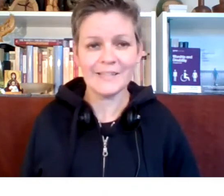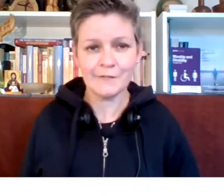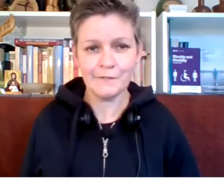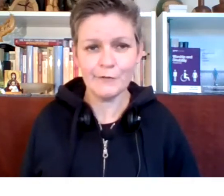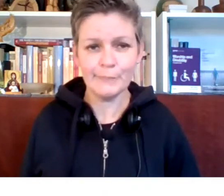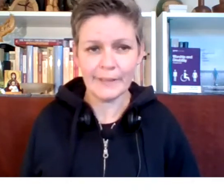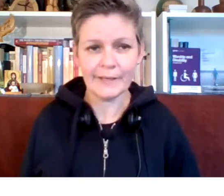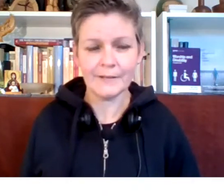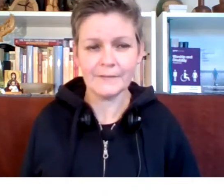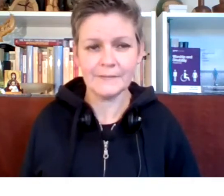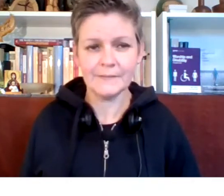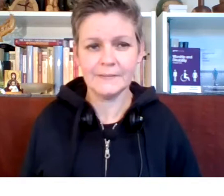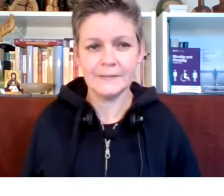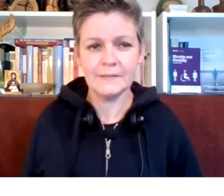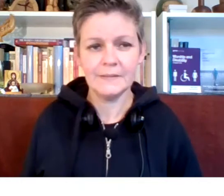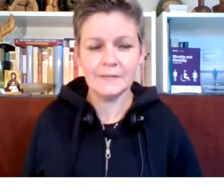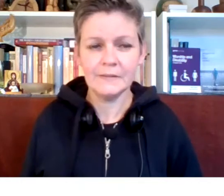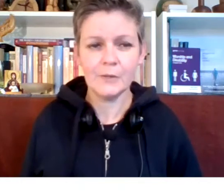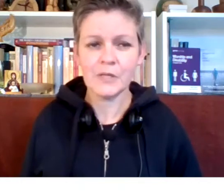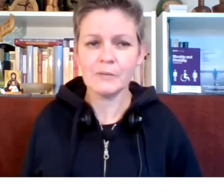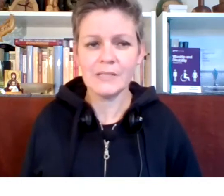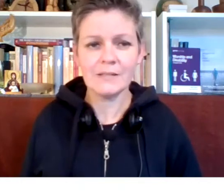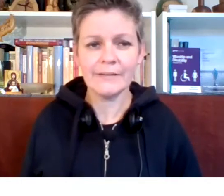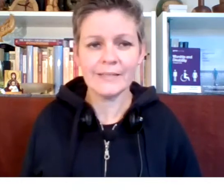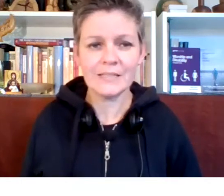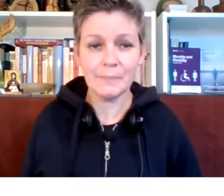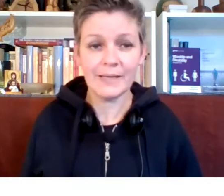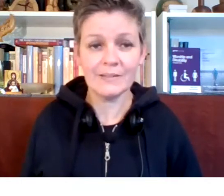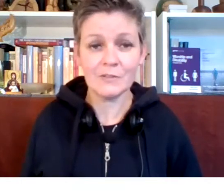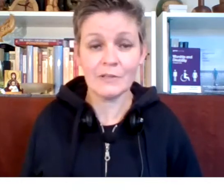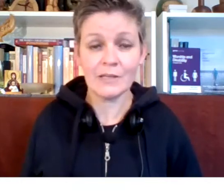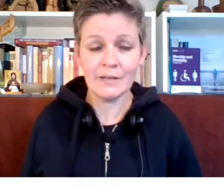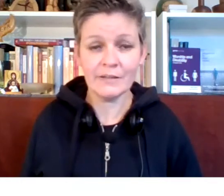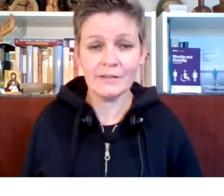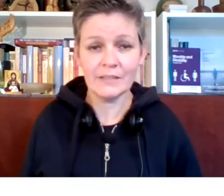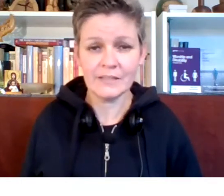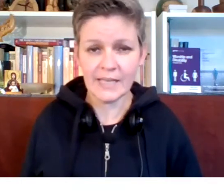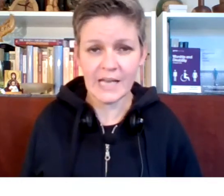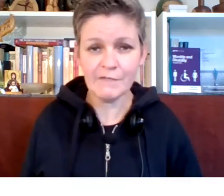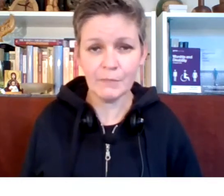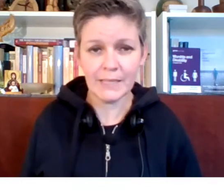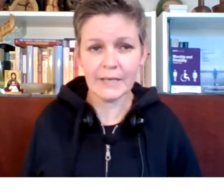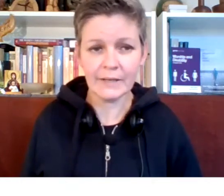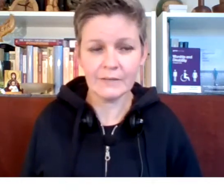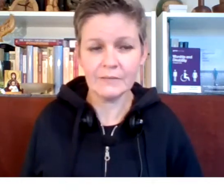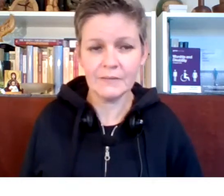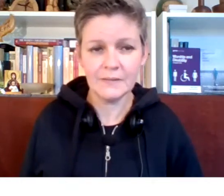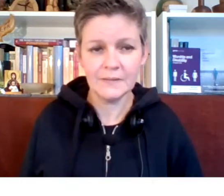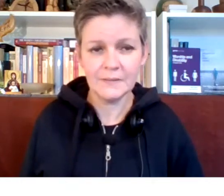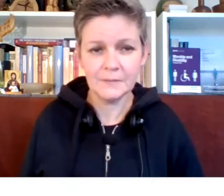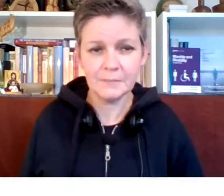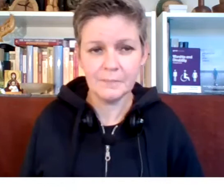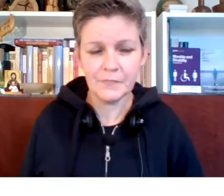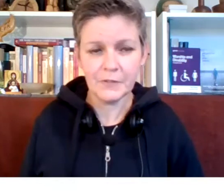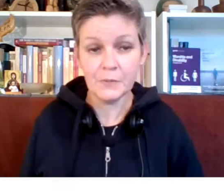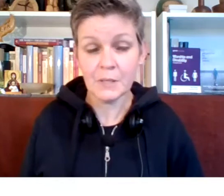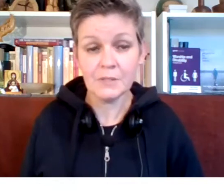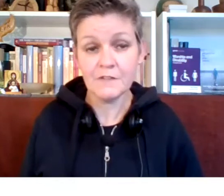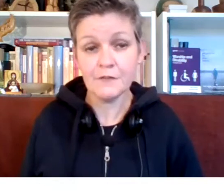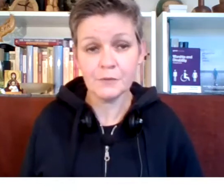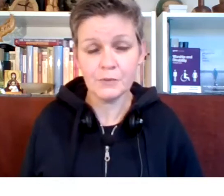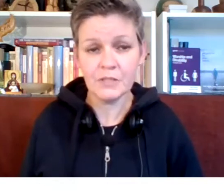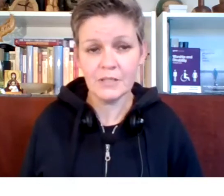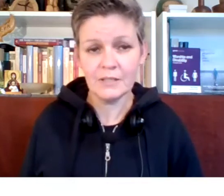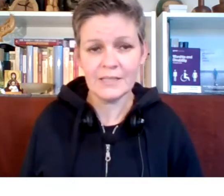bank is a food bank, whose only diet depends on luck and careful planning, whose